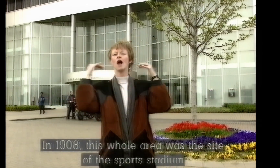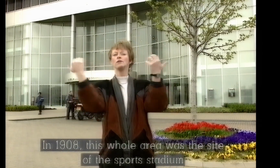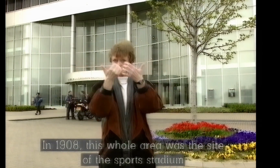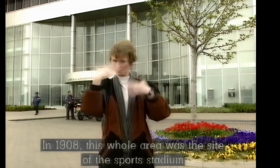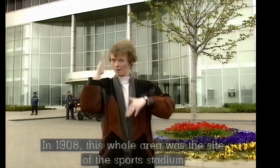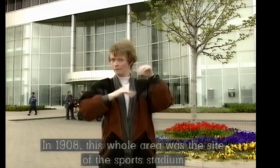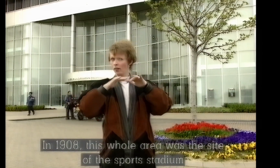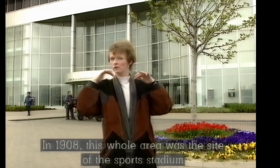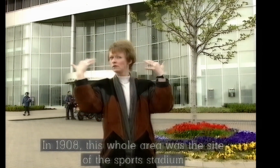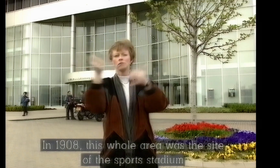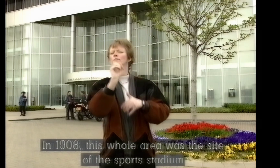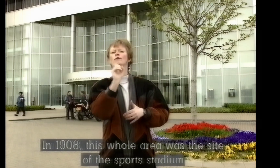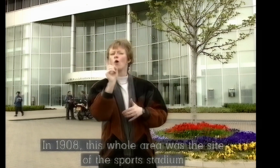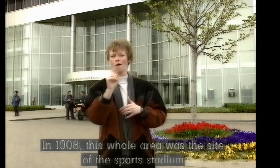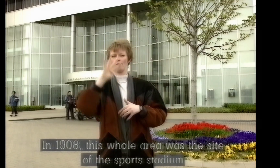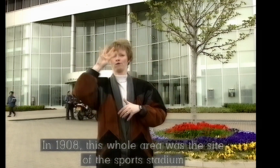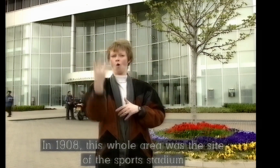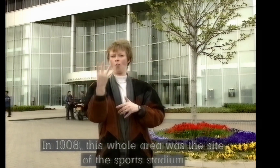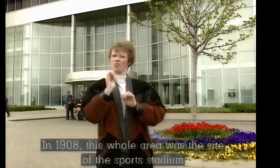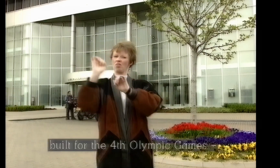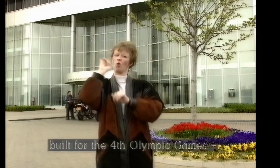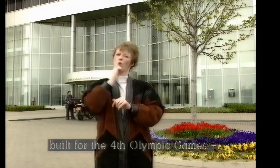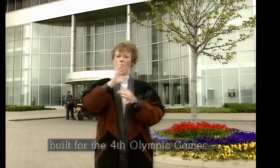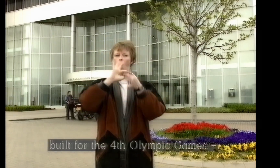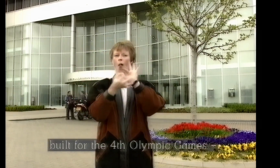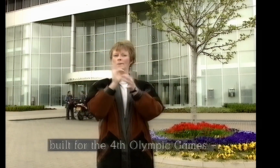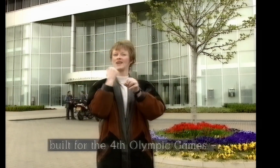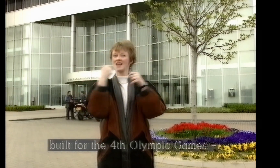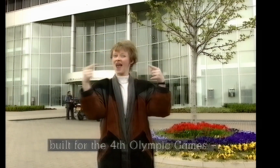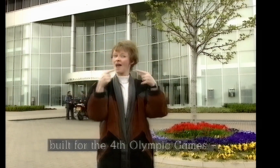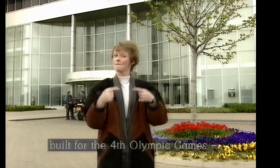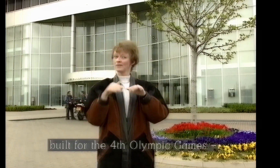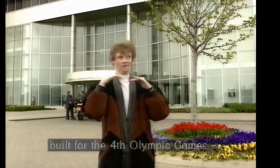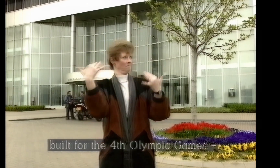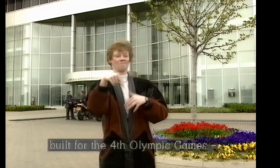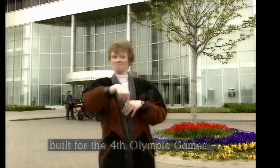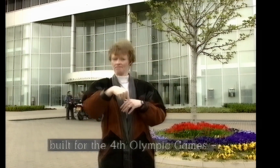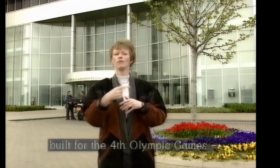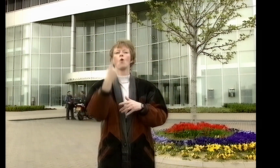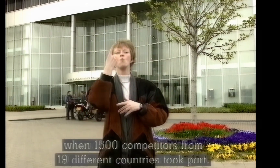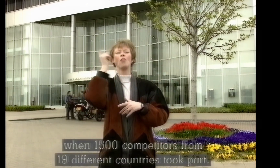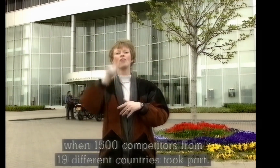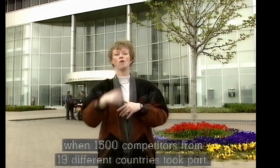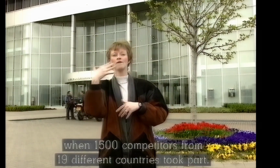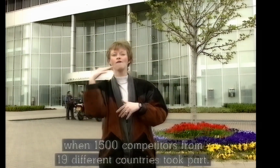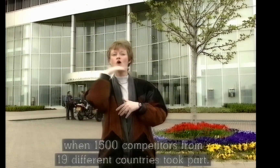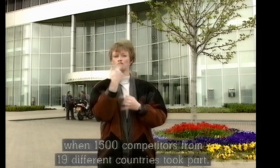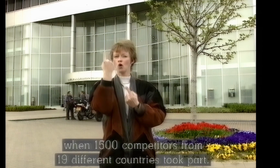whole area was the site of the sports stadium built for the 4th Olympic Games, when 1,500 competitors from